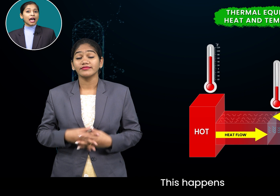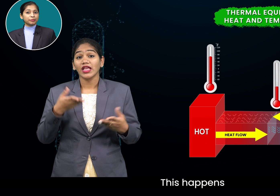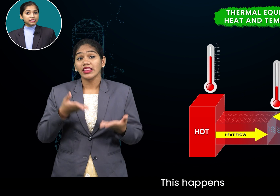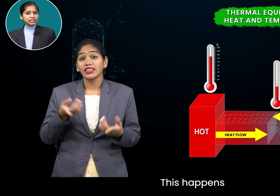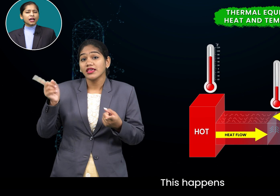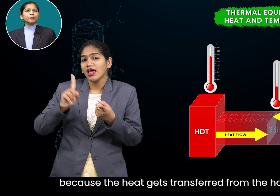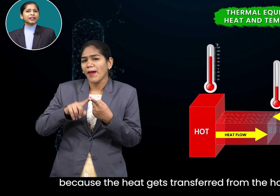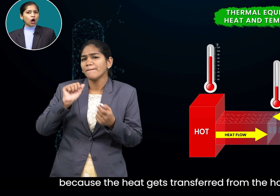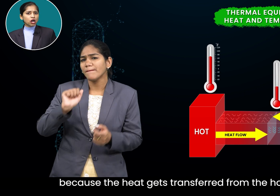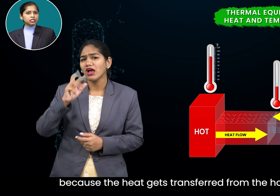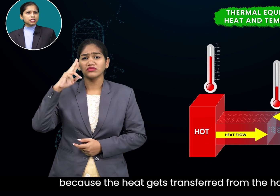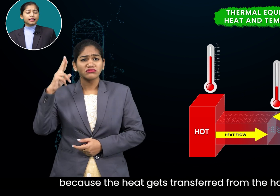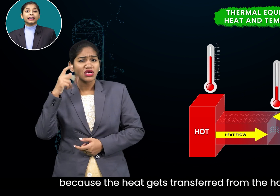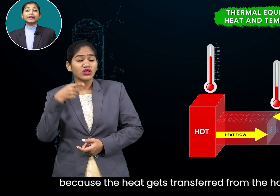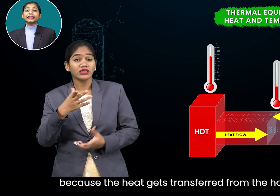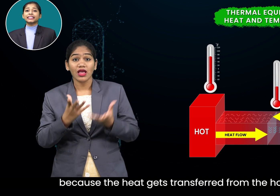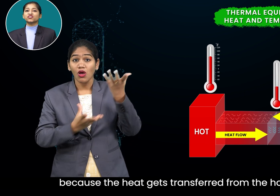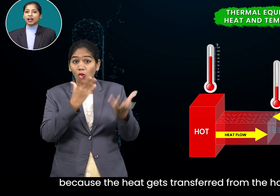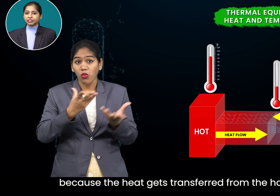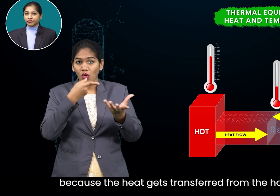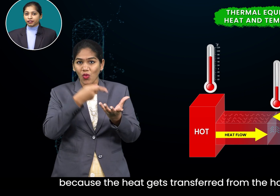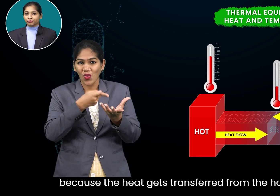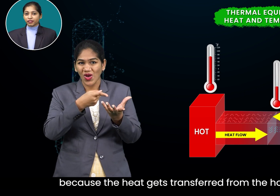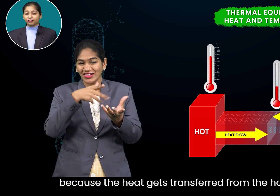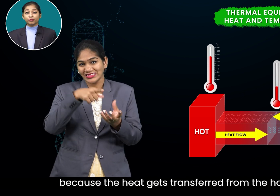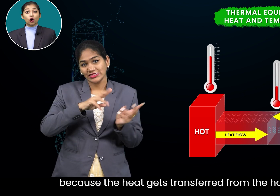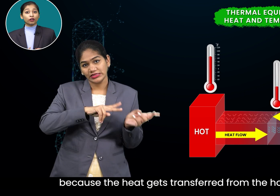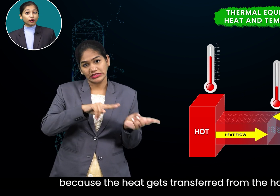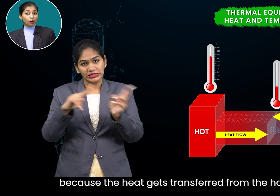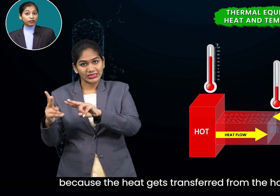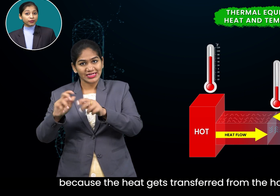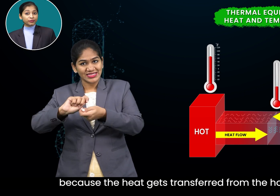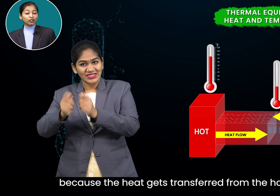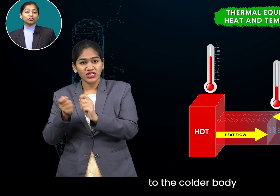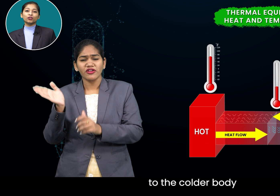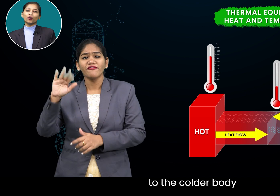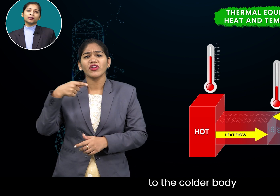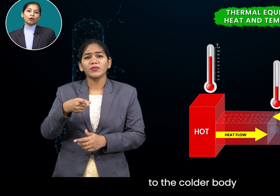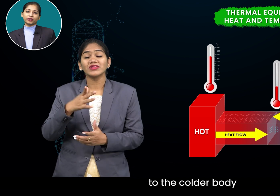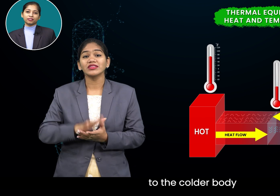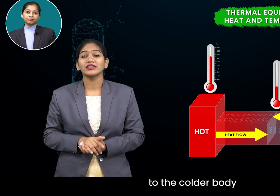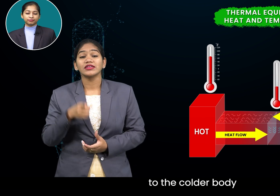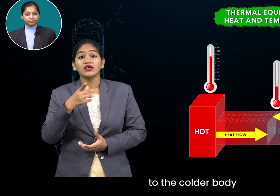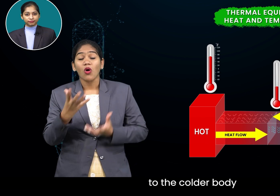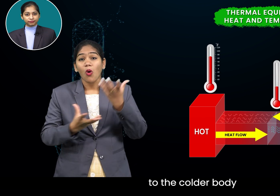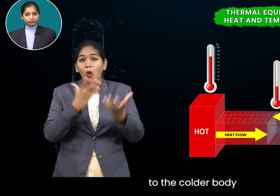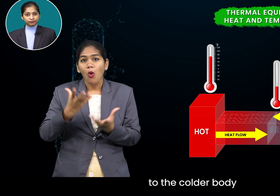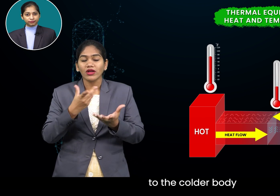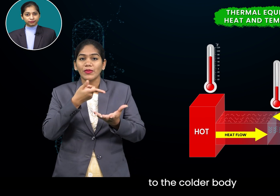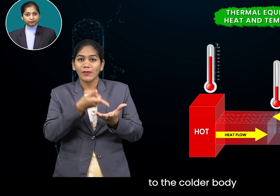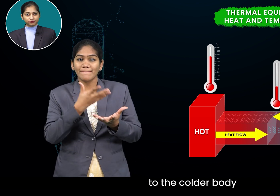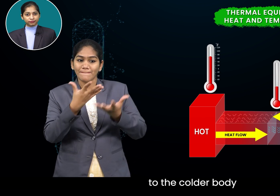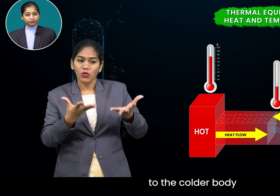This happens because the heat gets transferred from the hotter body to the colder body.